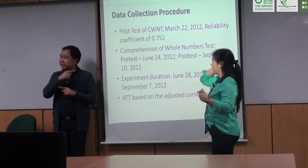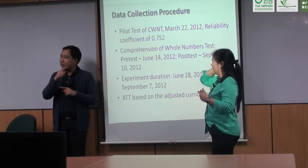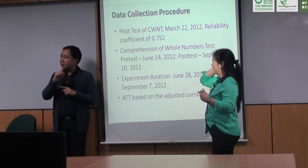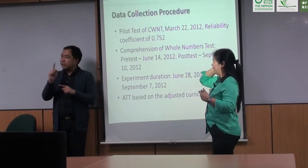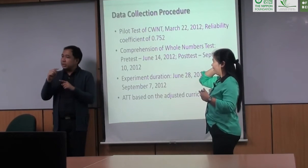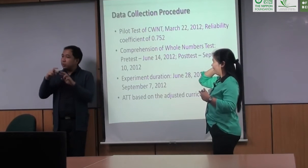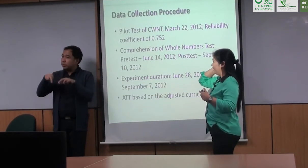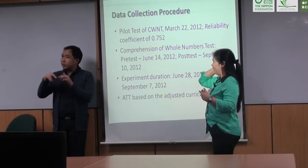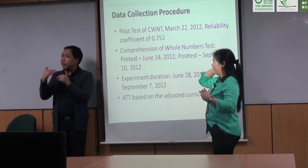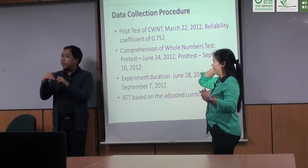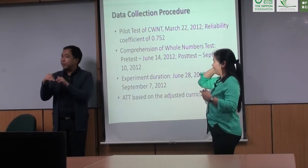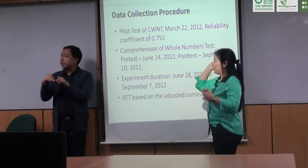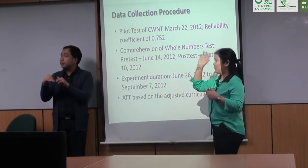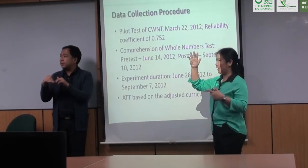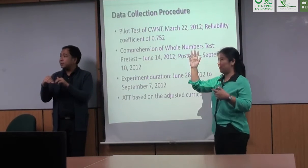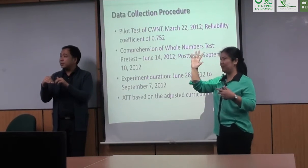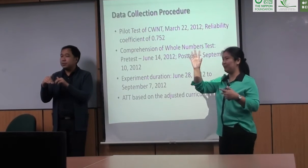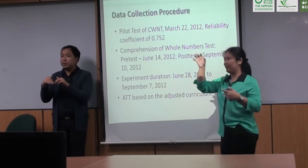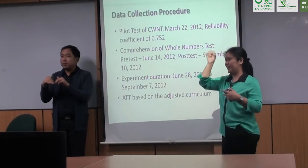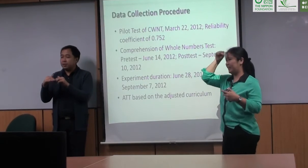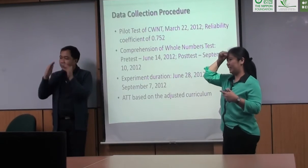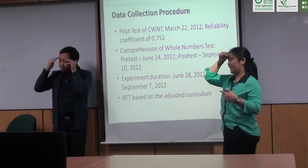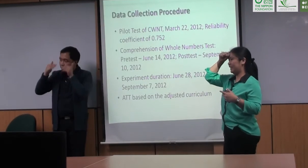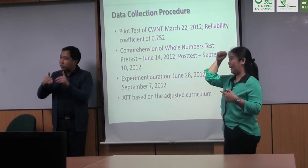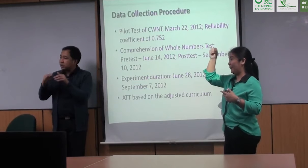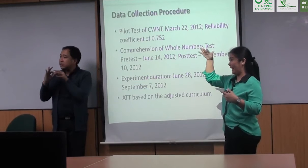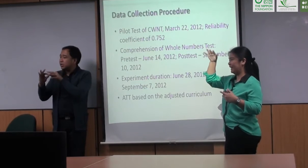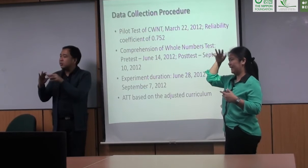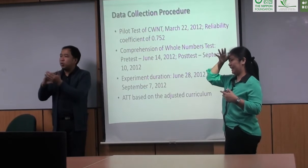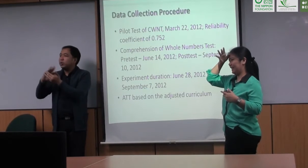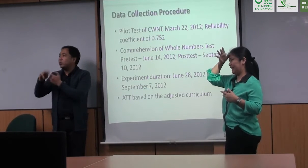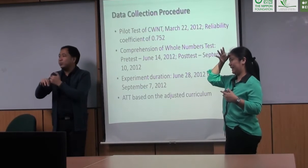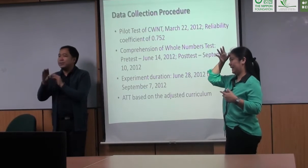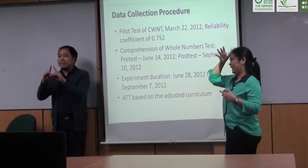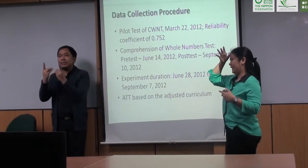limit to the curriculum of the DepEd.